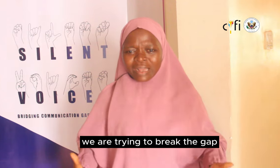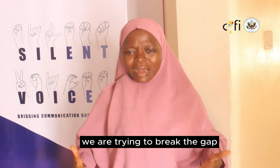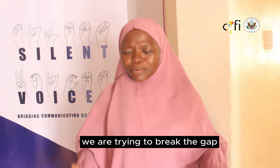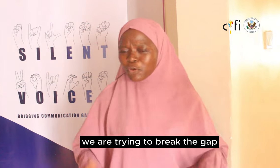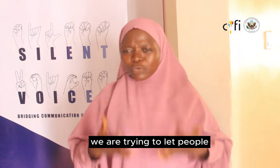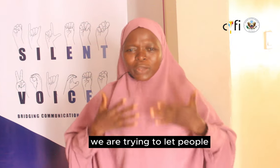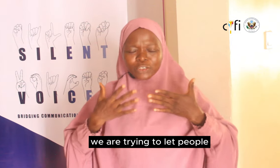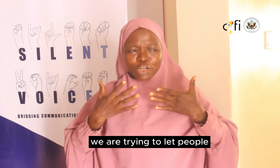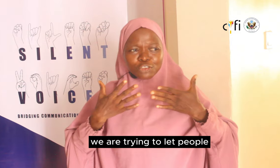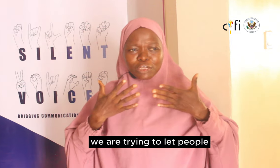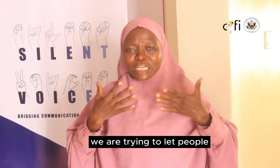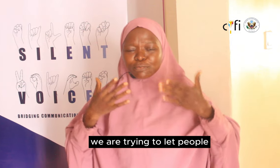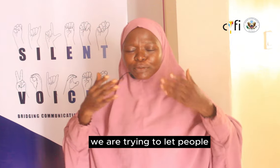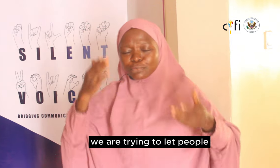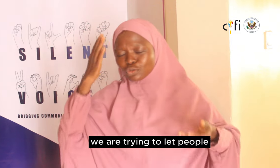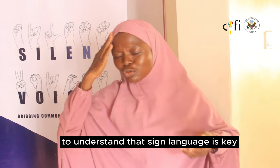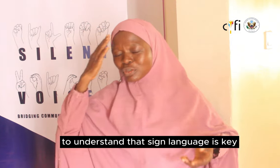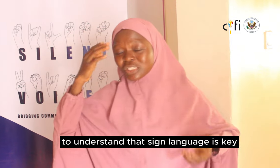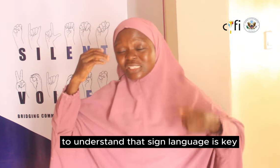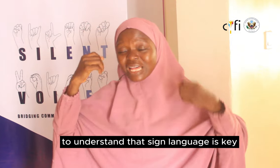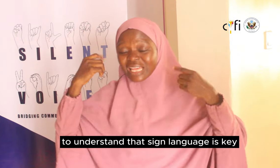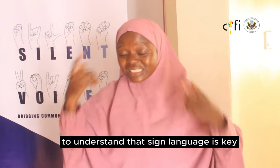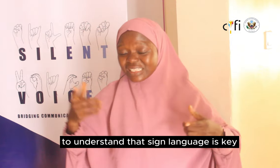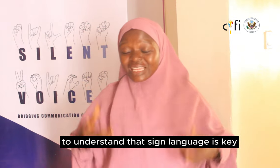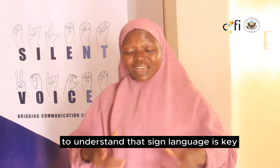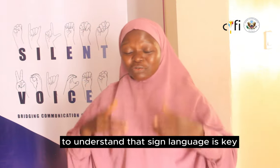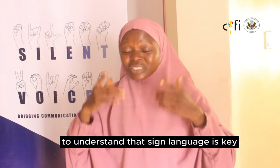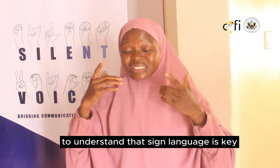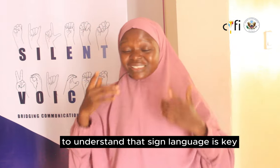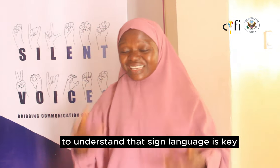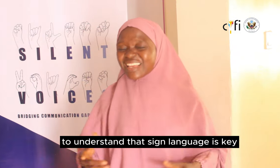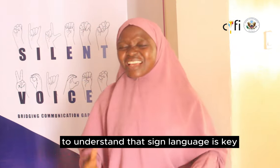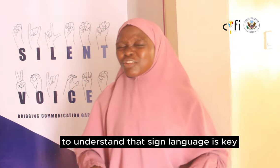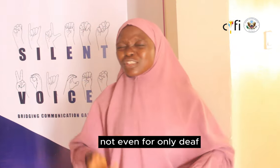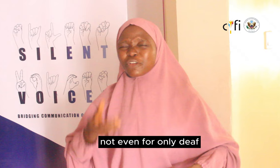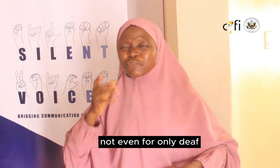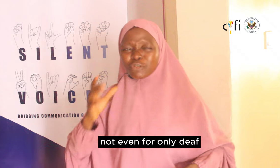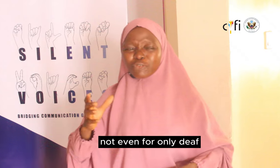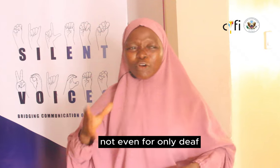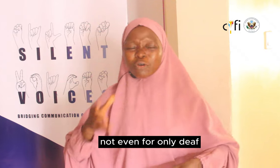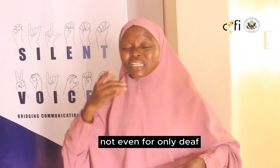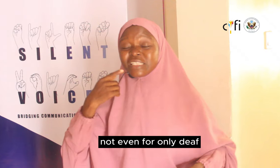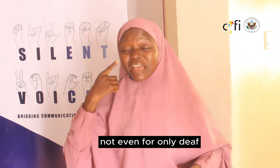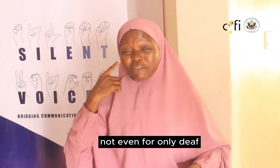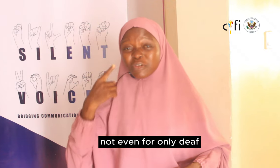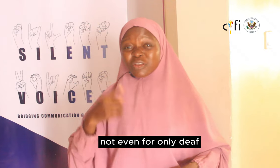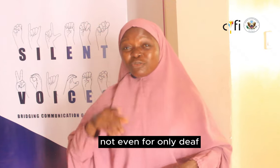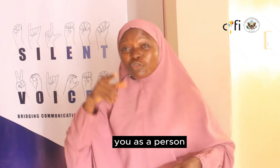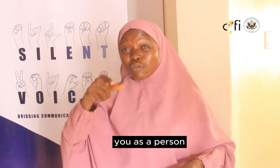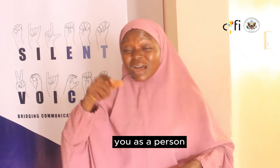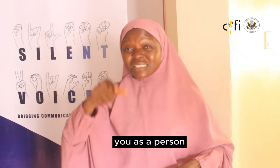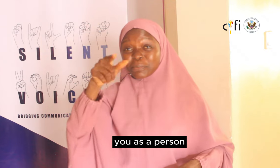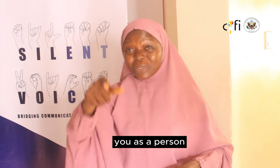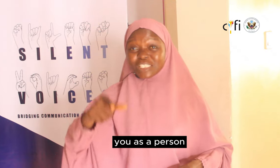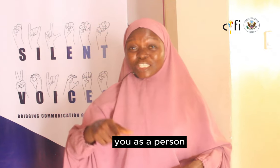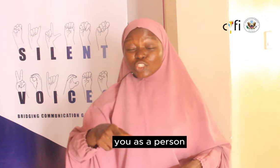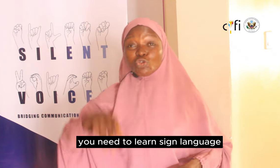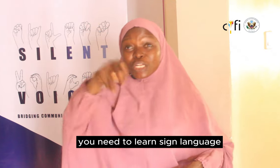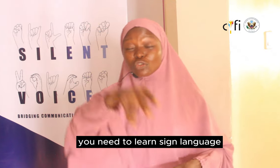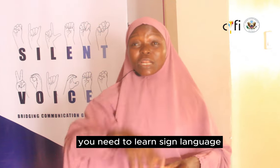gap. We are trying to let people to understand that sign language is key. Not even for only deaf. You, as a person, you need to learn